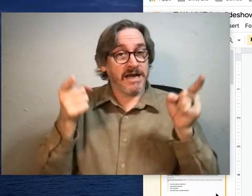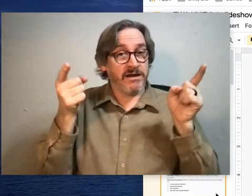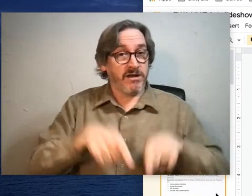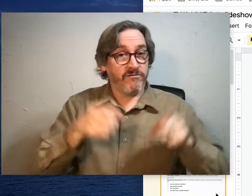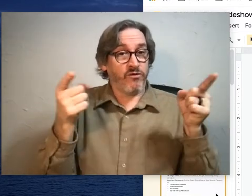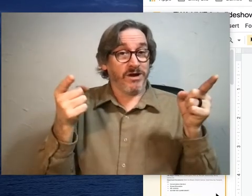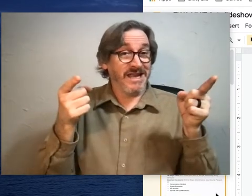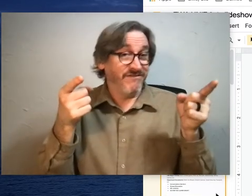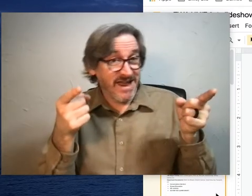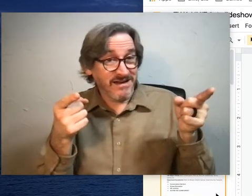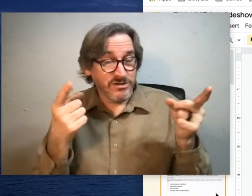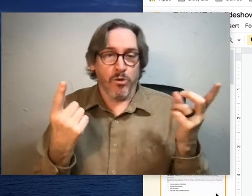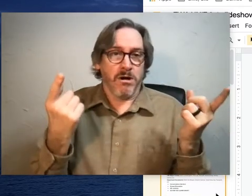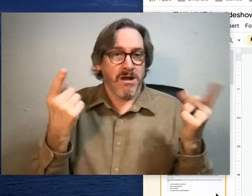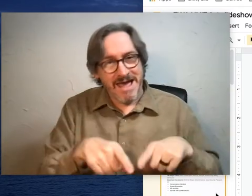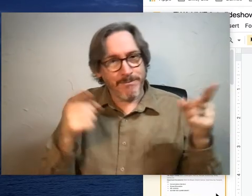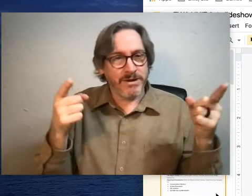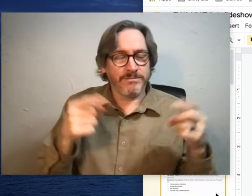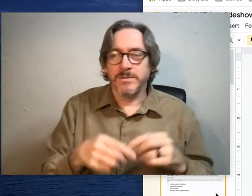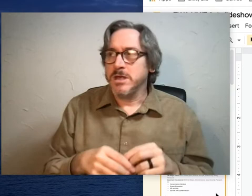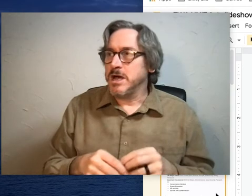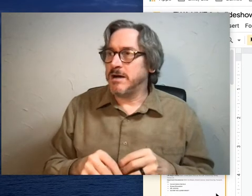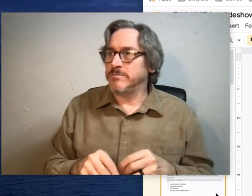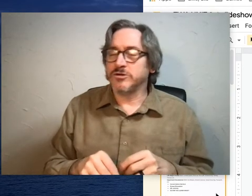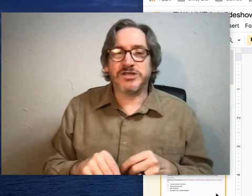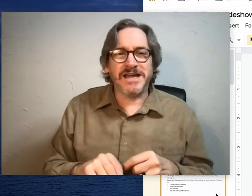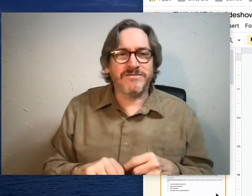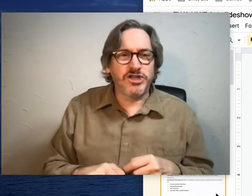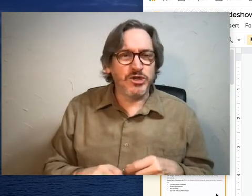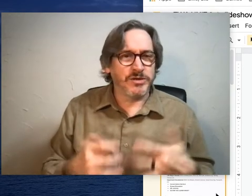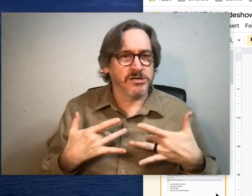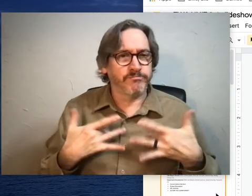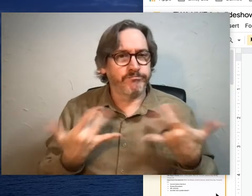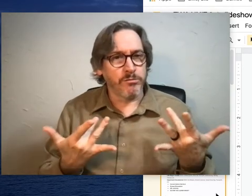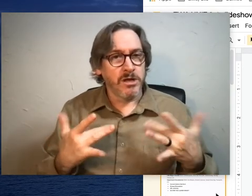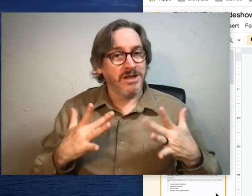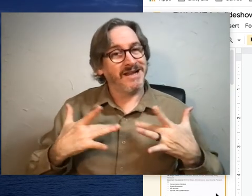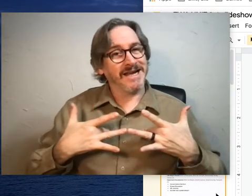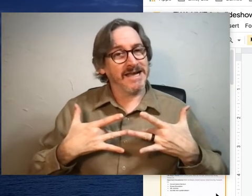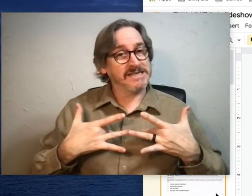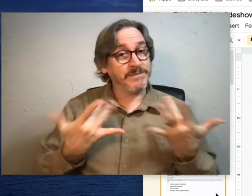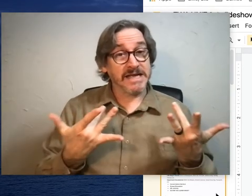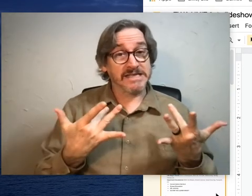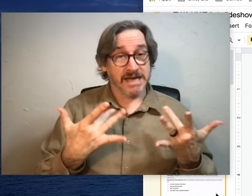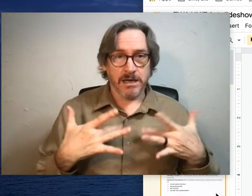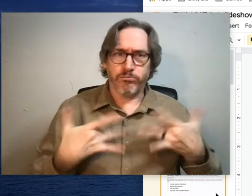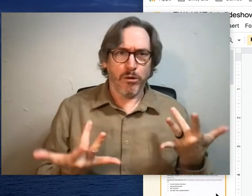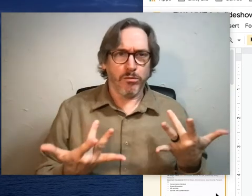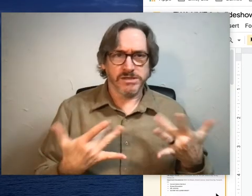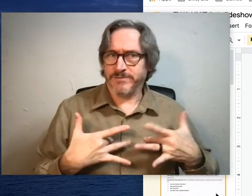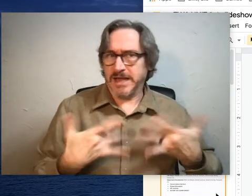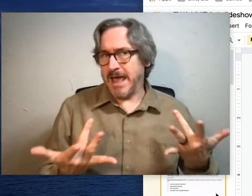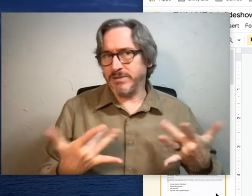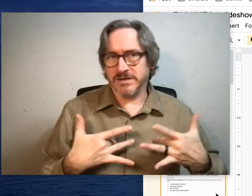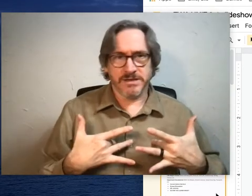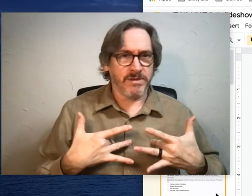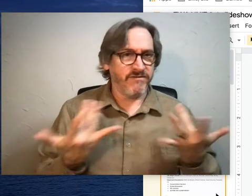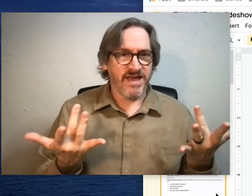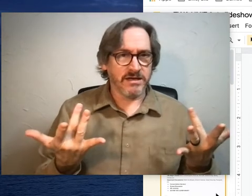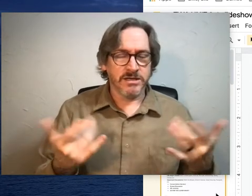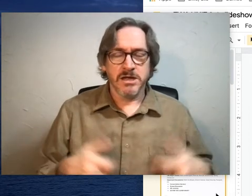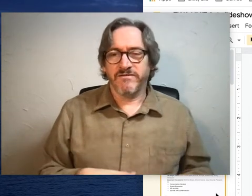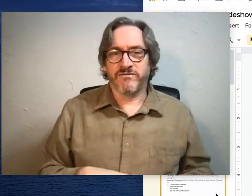this sign for event or happen, there's kind of two. There's boom, like something exciting, boom, something happened,